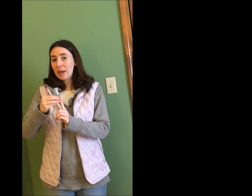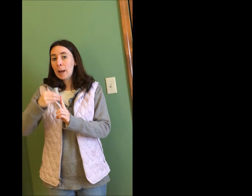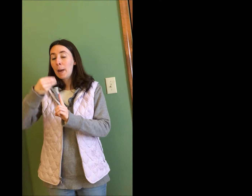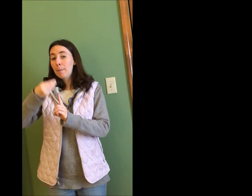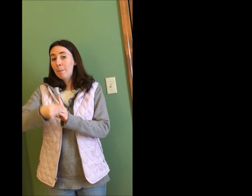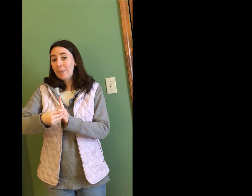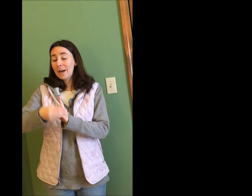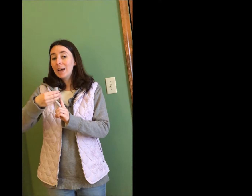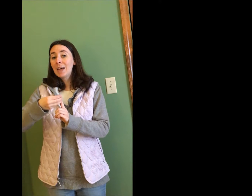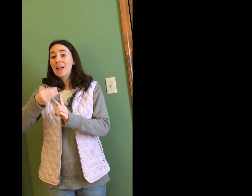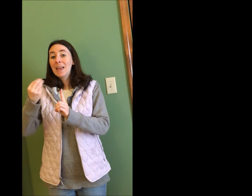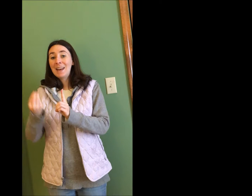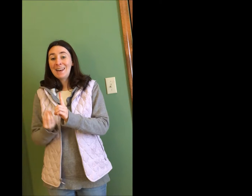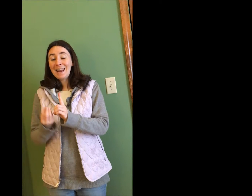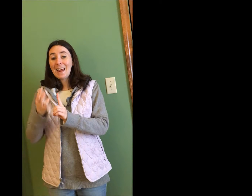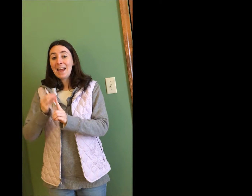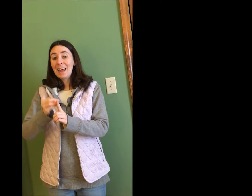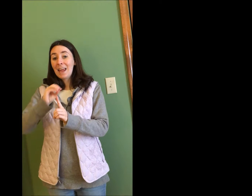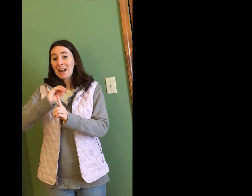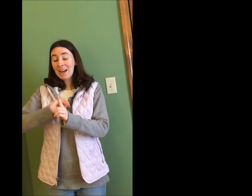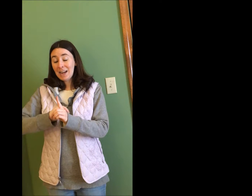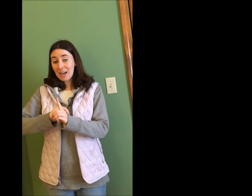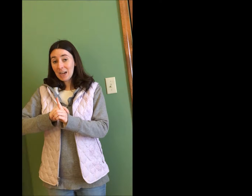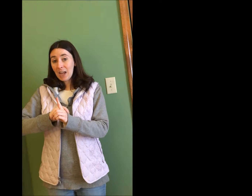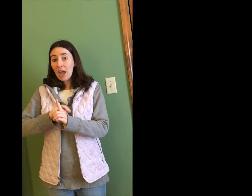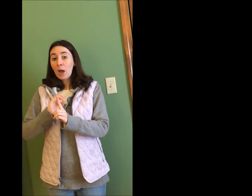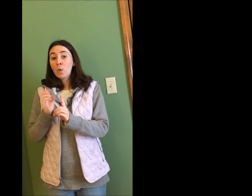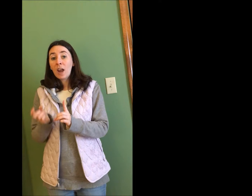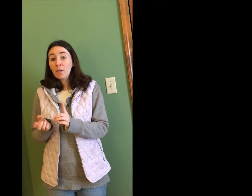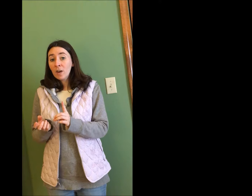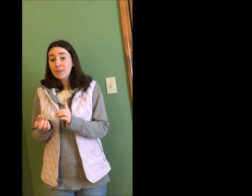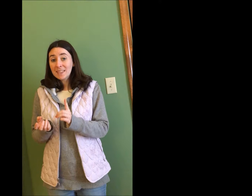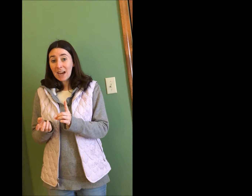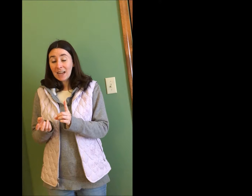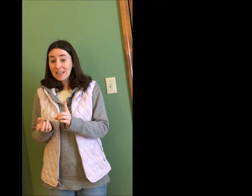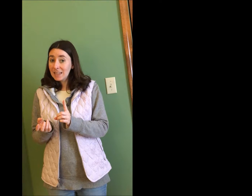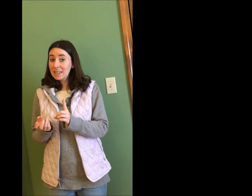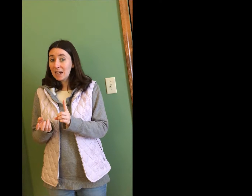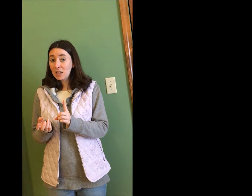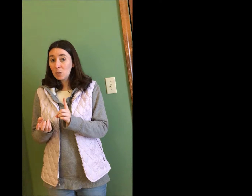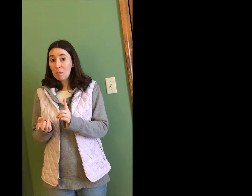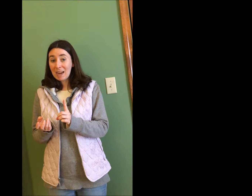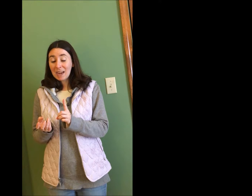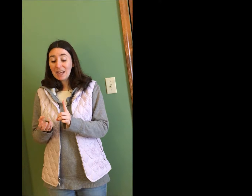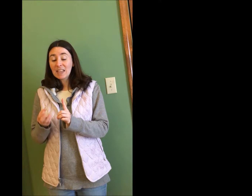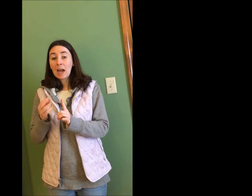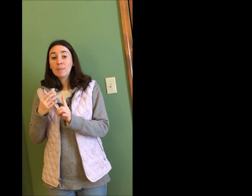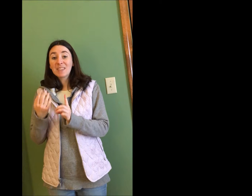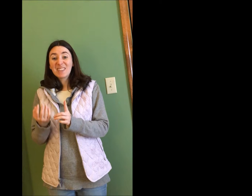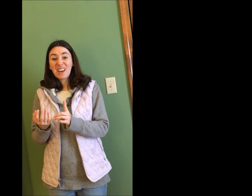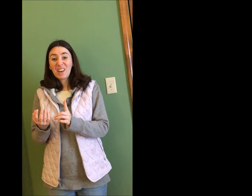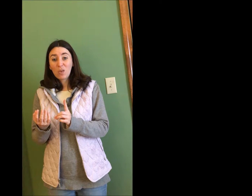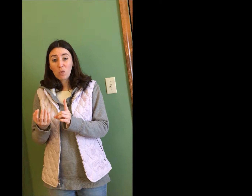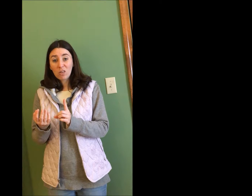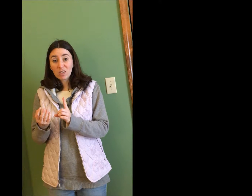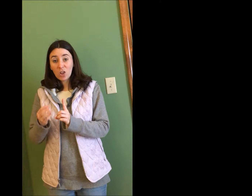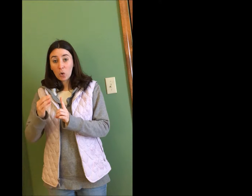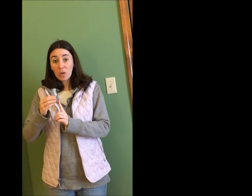in banana. And whenever I'm signing these signs with my kids, I'm saying the words along with